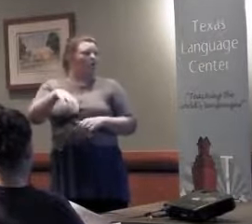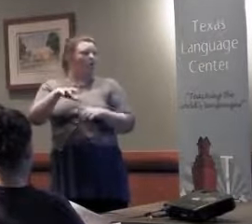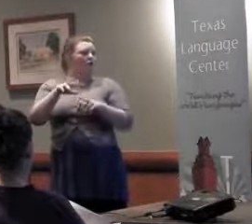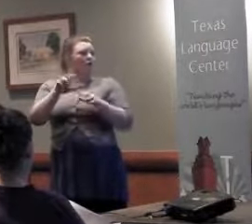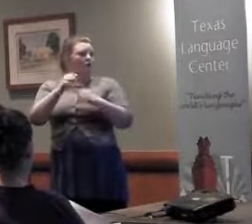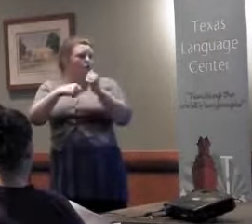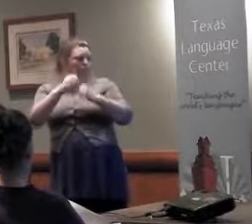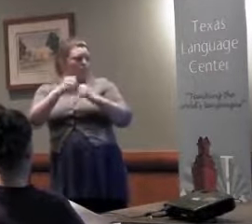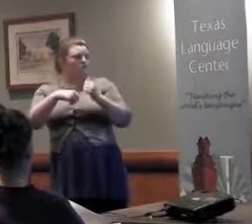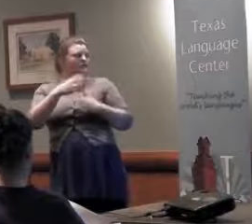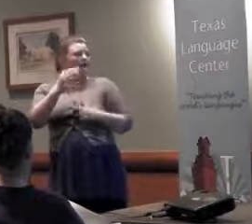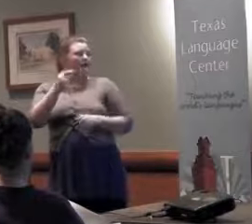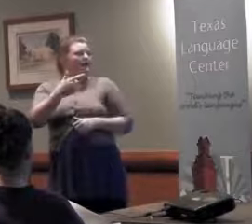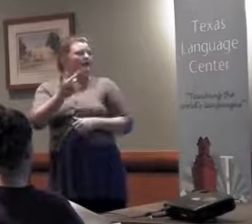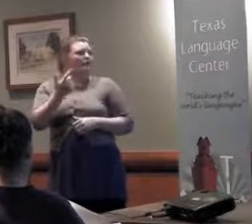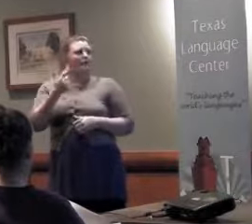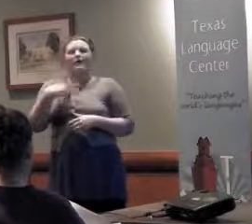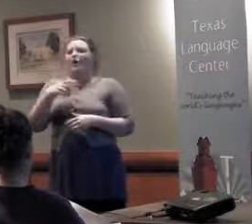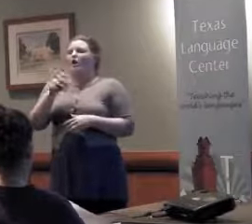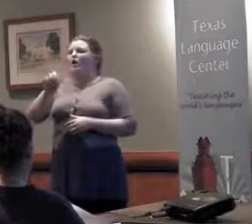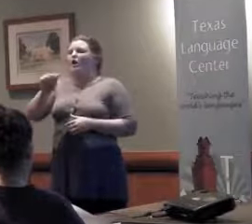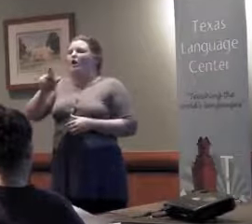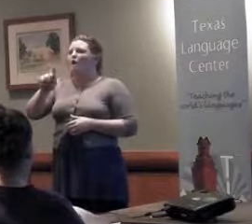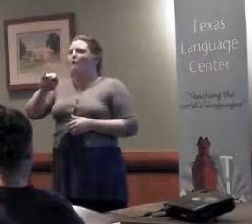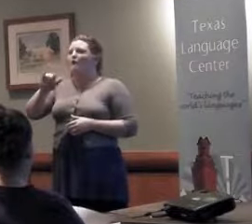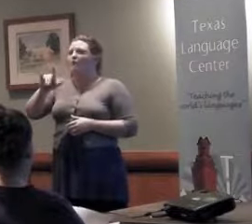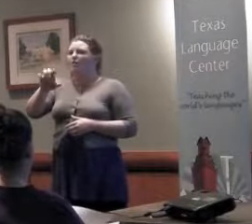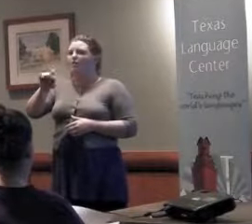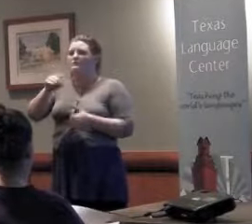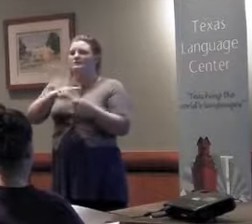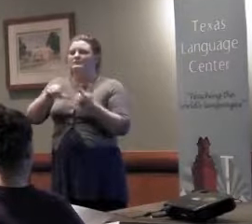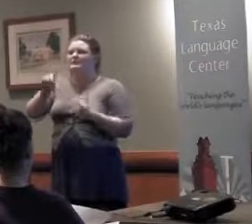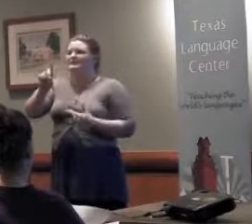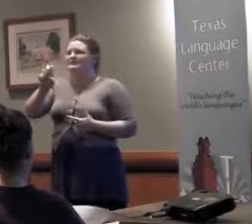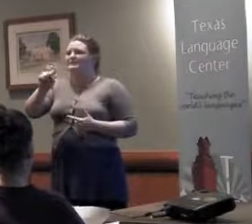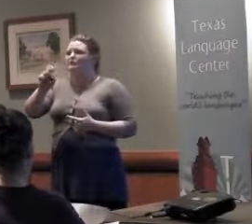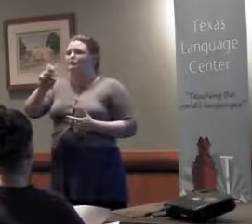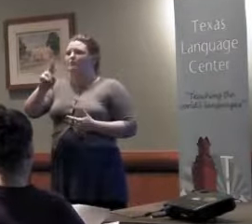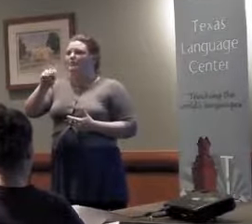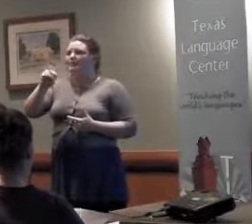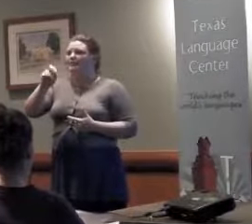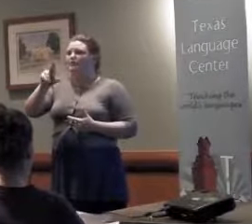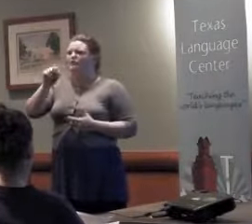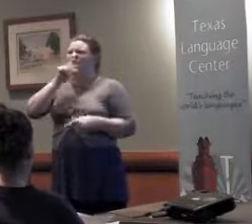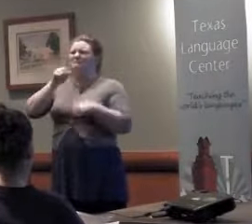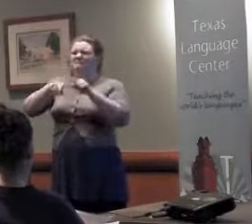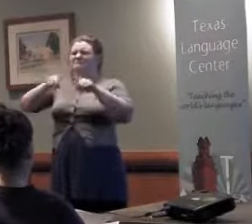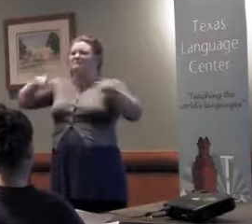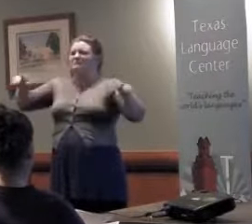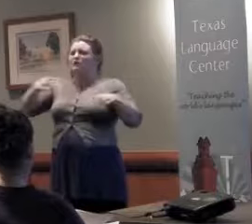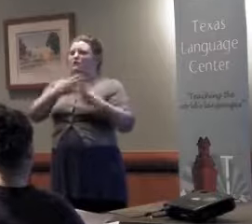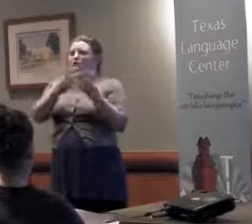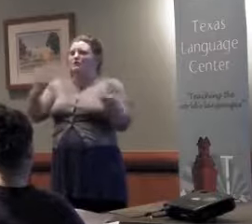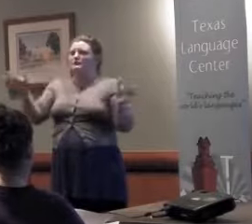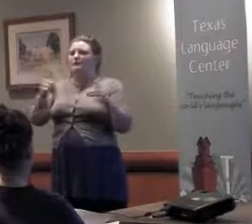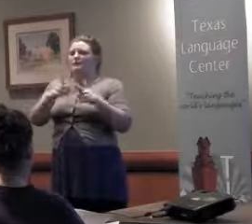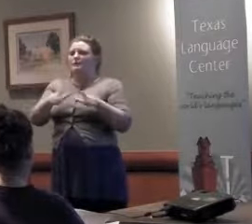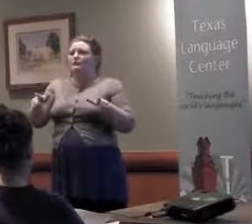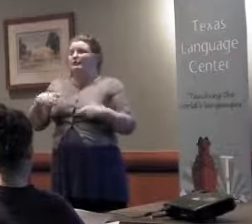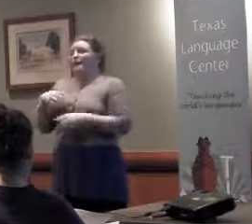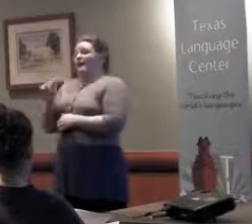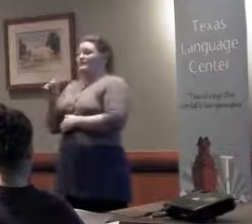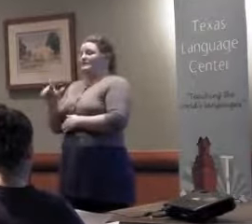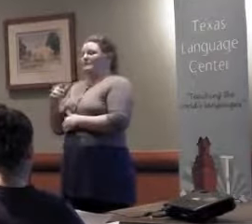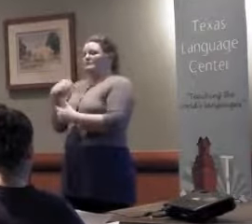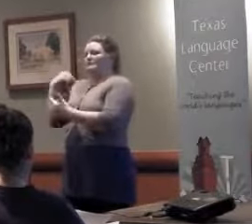and there are articles and determiners that are quite different across the languages. ASL has been studied for about the